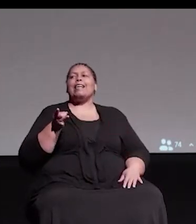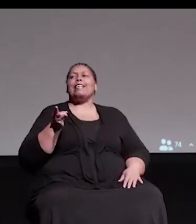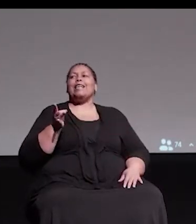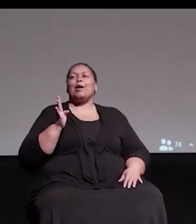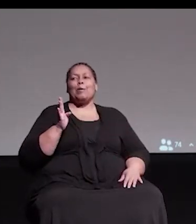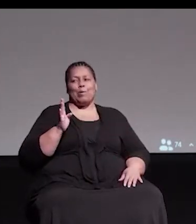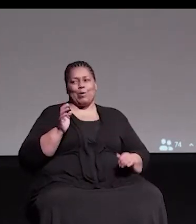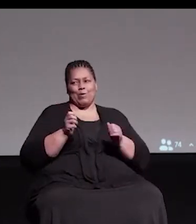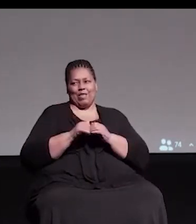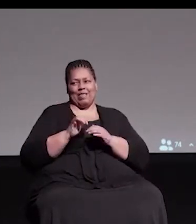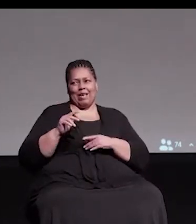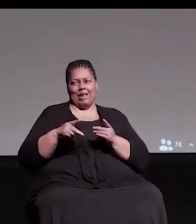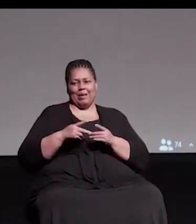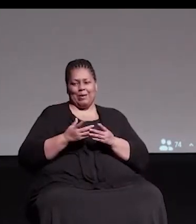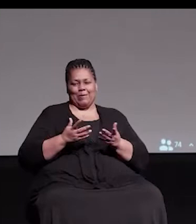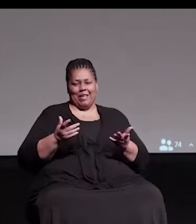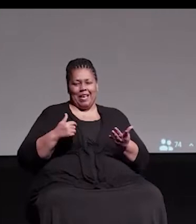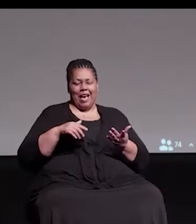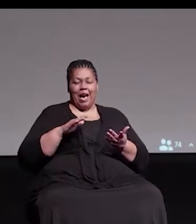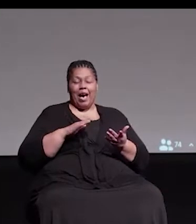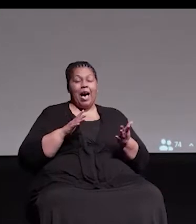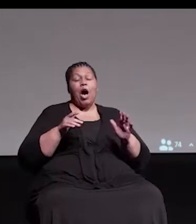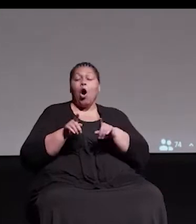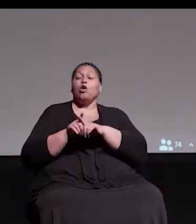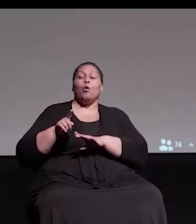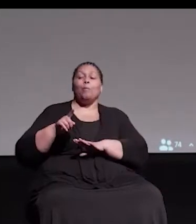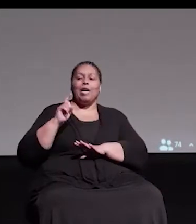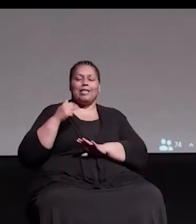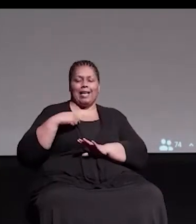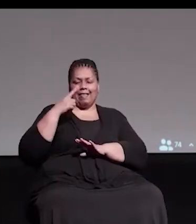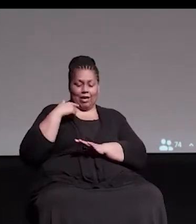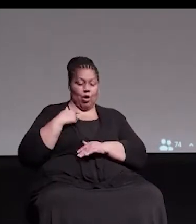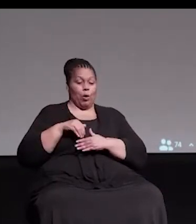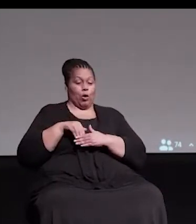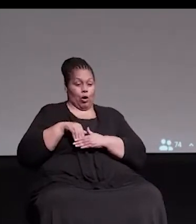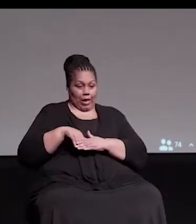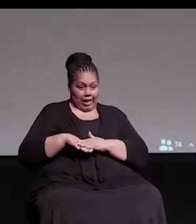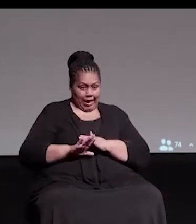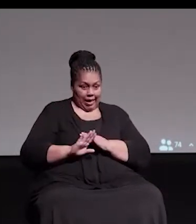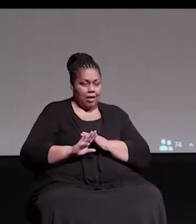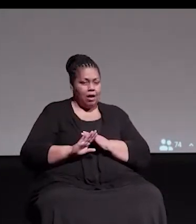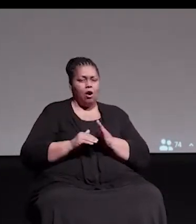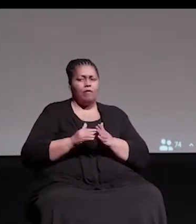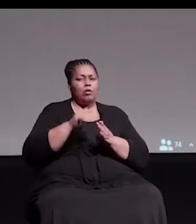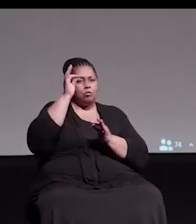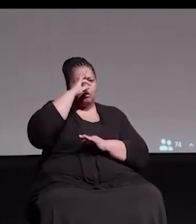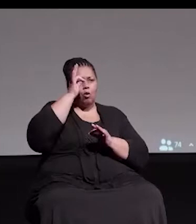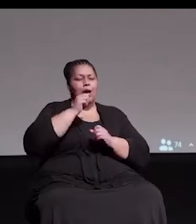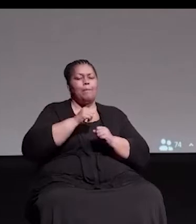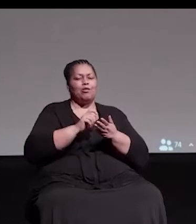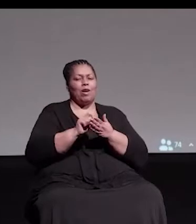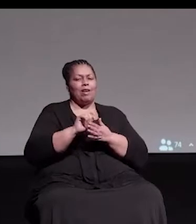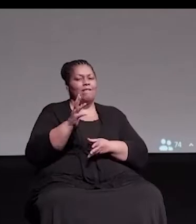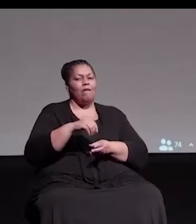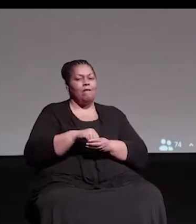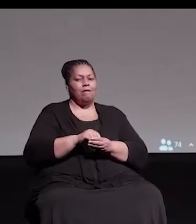things, admittedly, and I would never. Also, because I think going in, you often don't know how much writing you're gonna